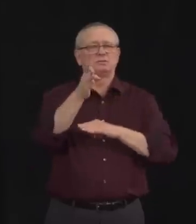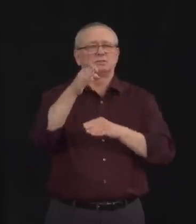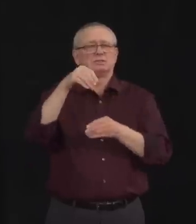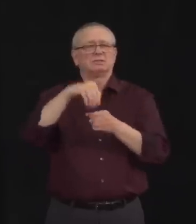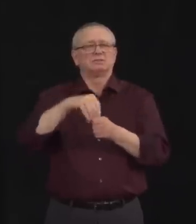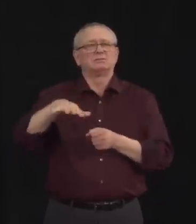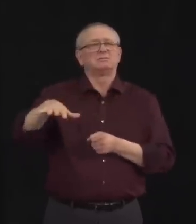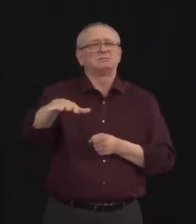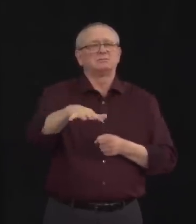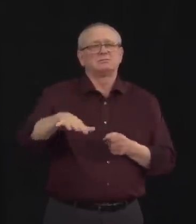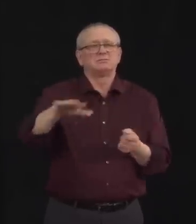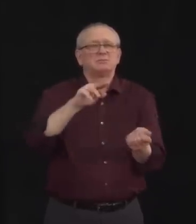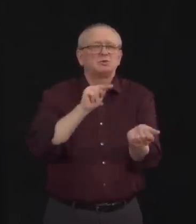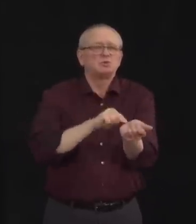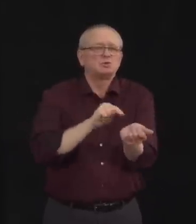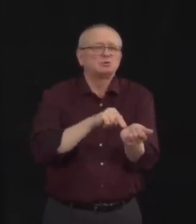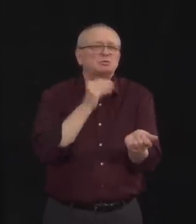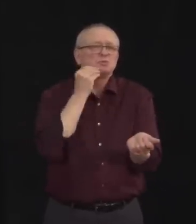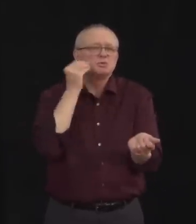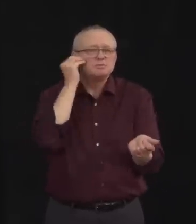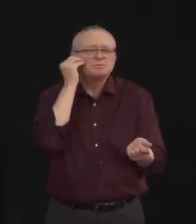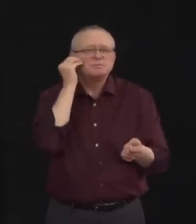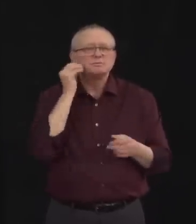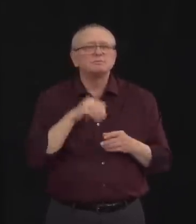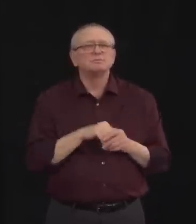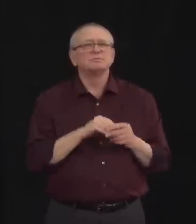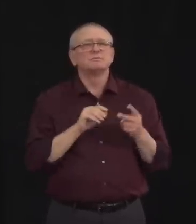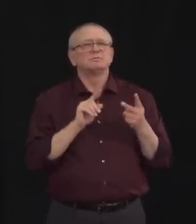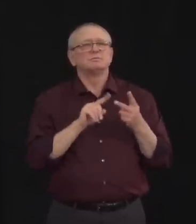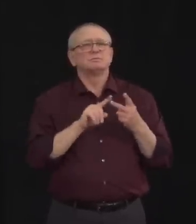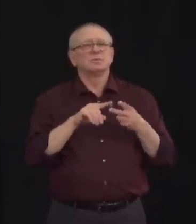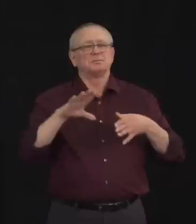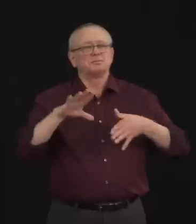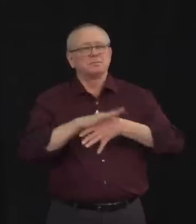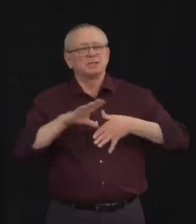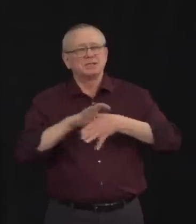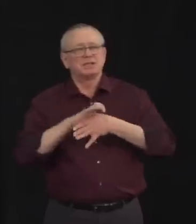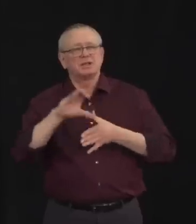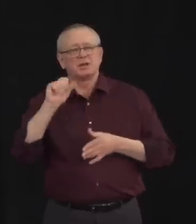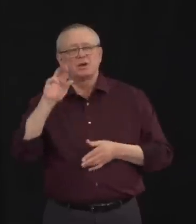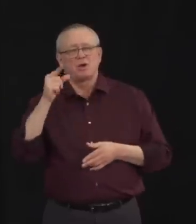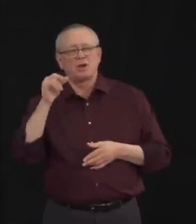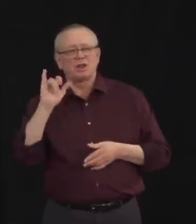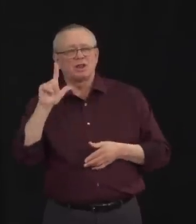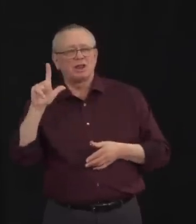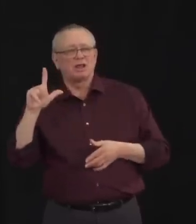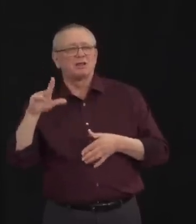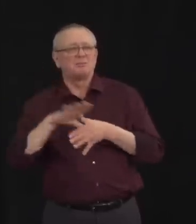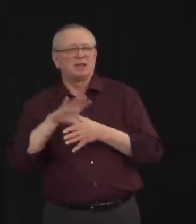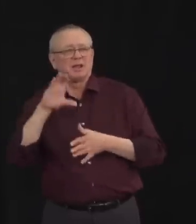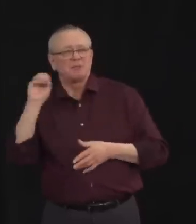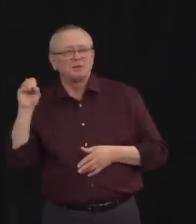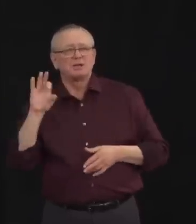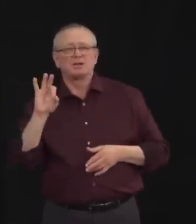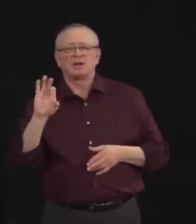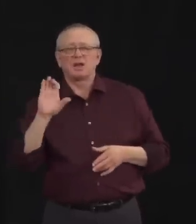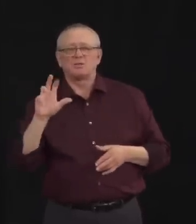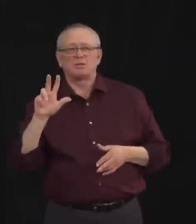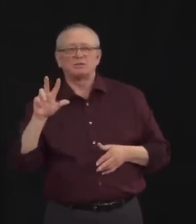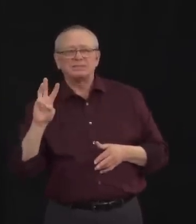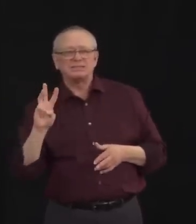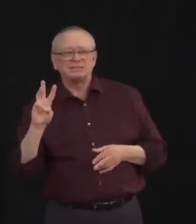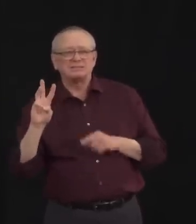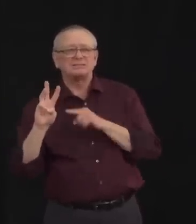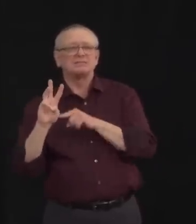High River's Cargill meatpacking plant, there have now been 936 cases, 810 of whom have now